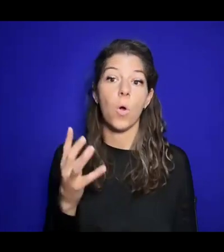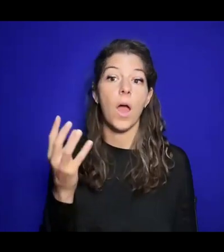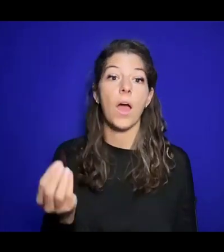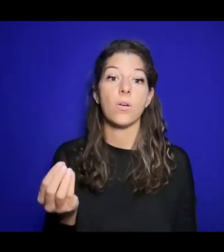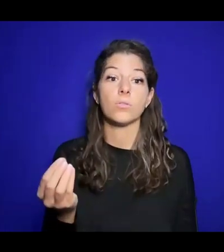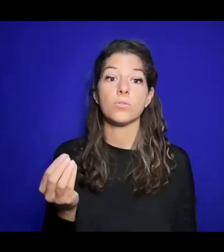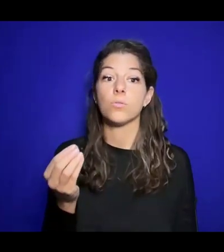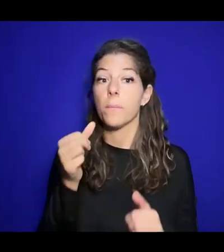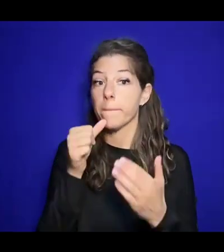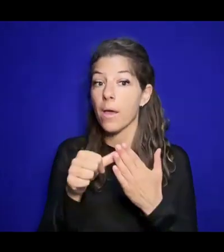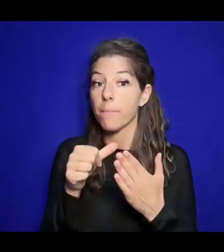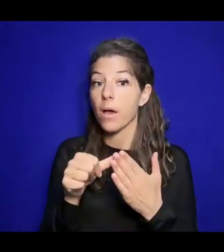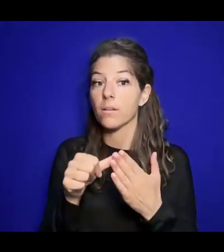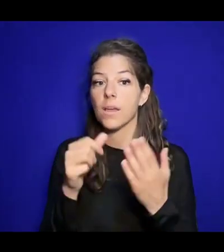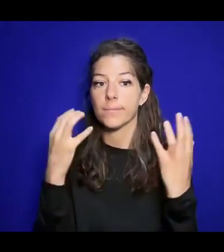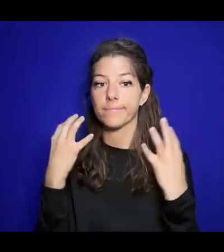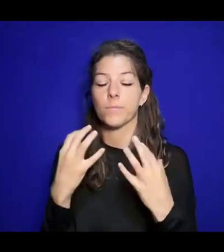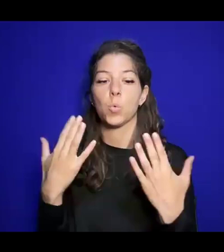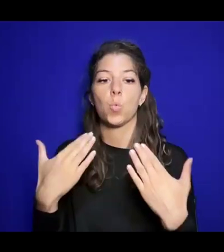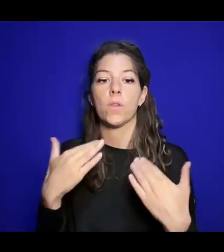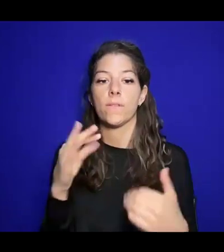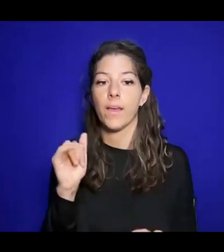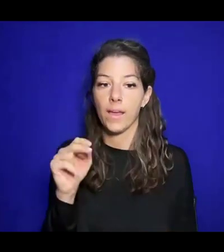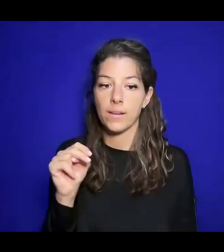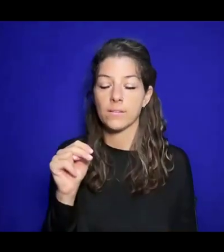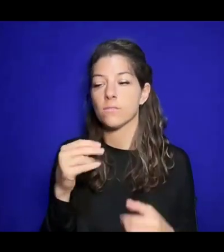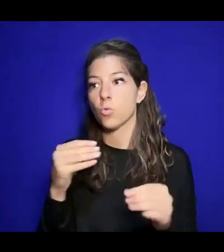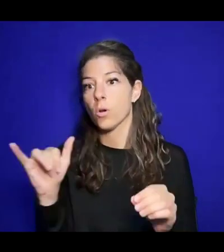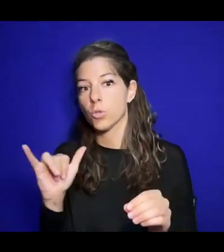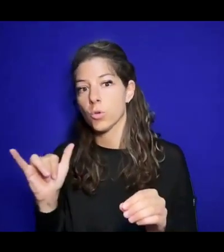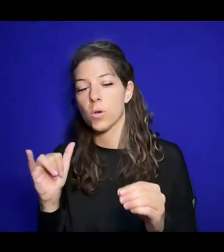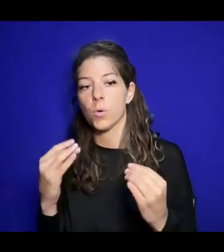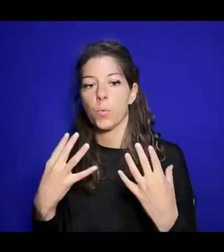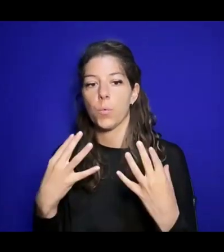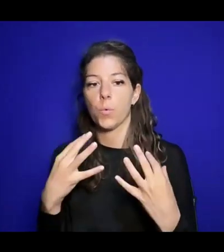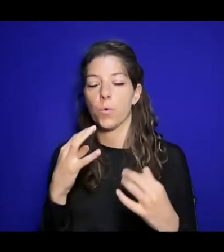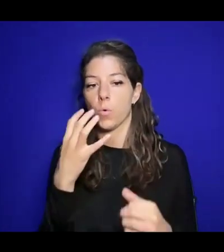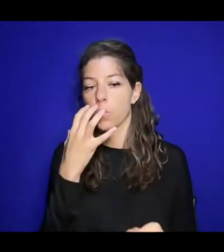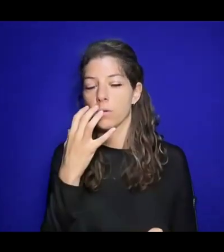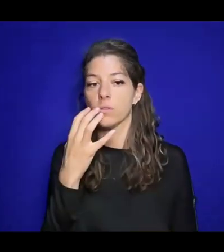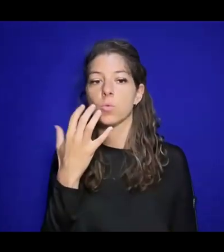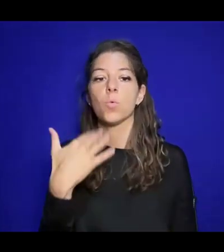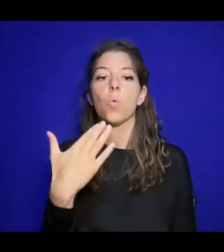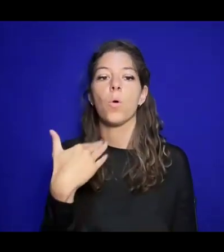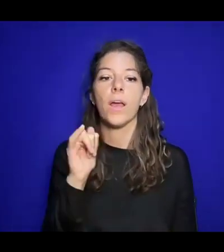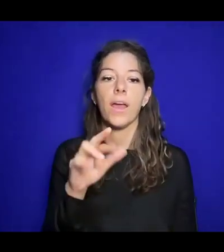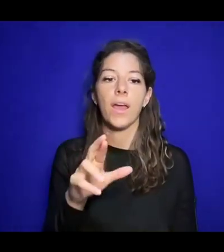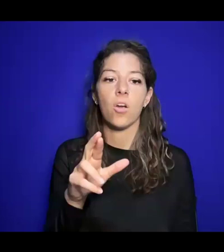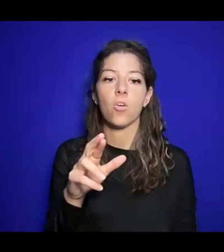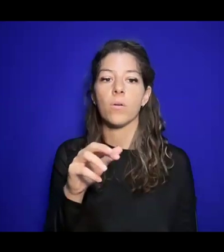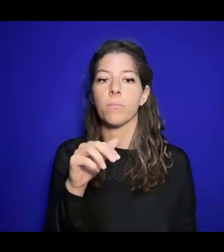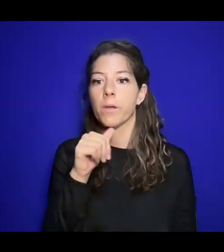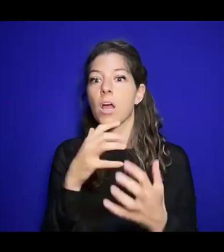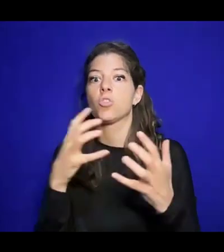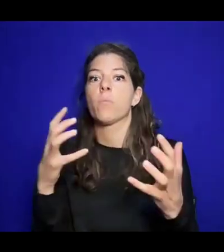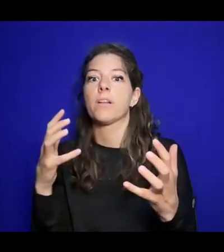to the mailbox, I put on my little cooling fan to go to the store because this blows out cool air, but it doesn't blow out too much cold air that I